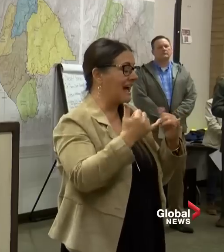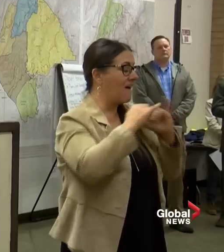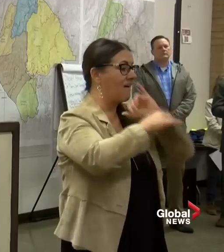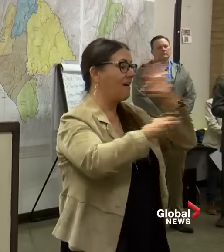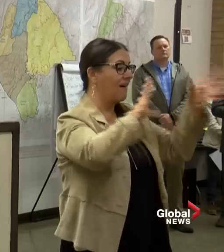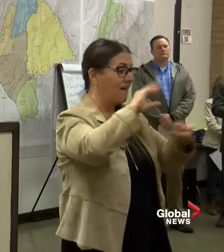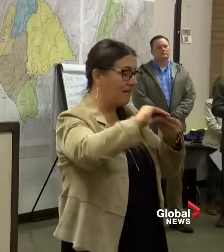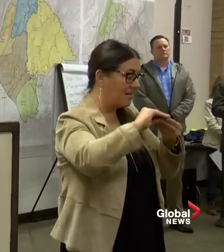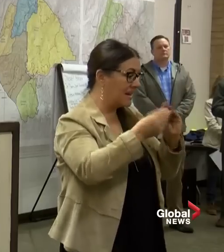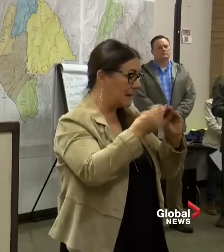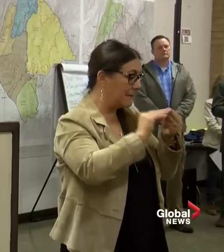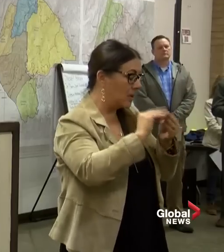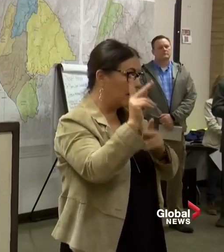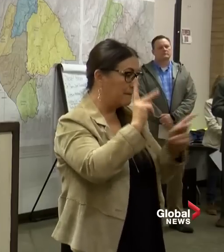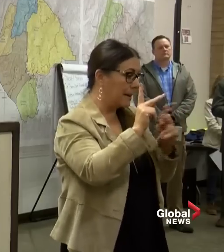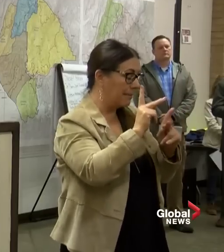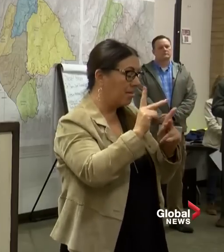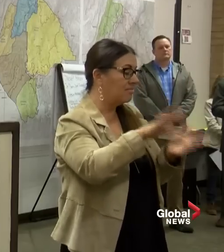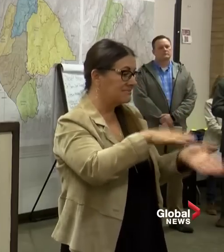to 83.